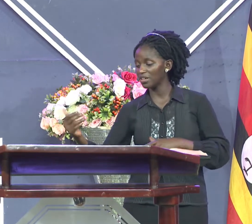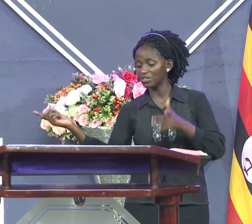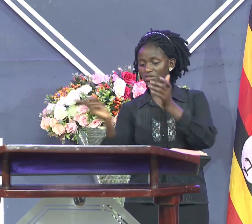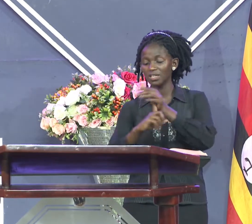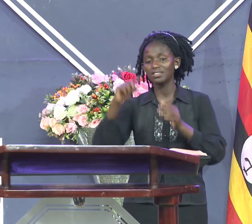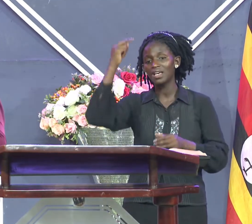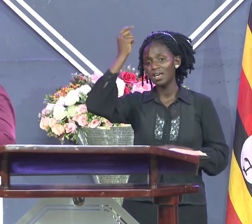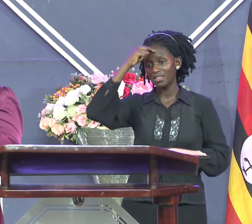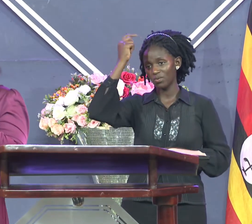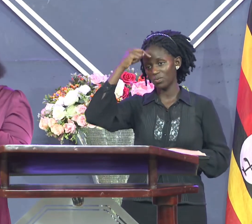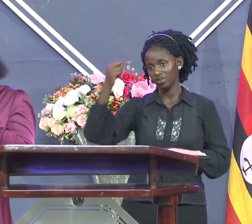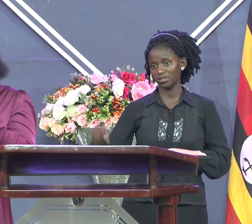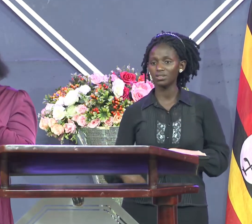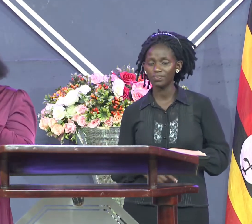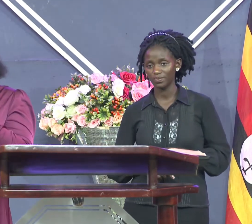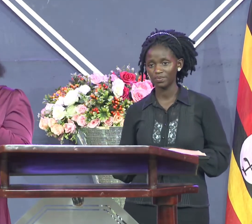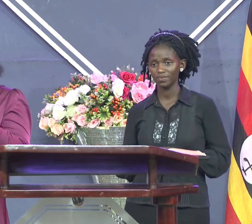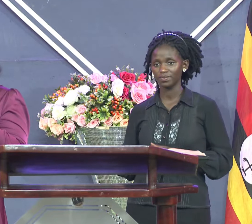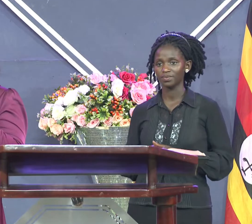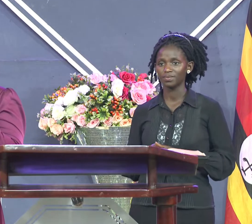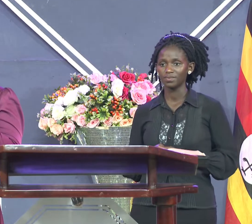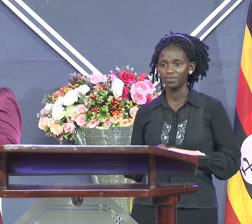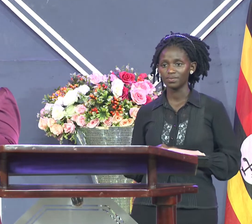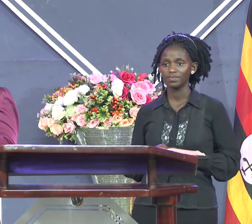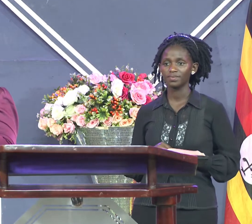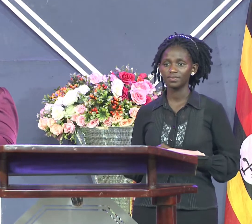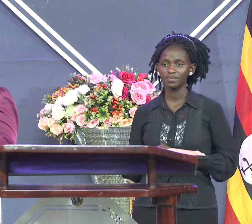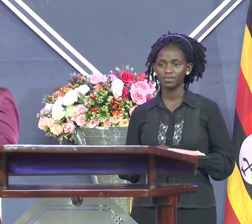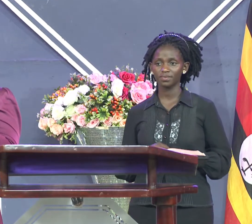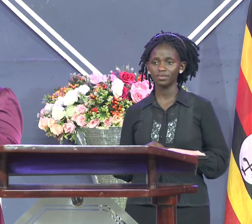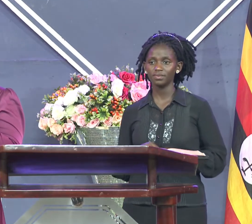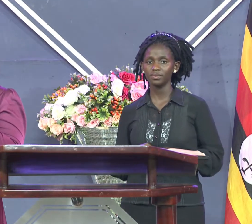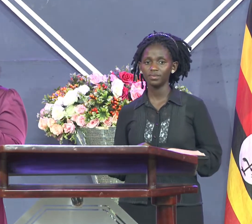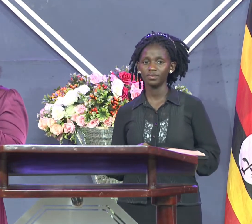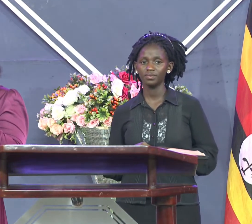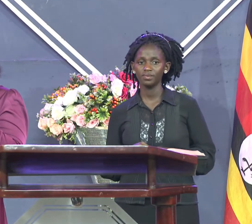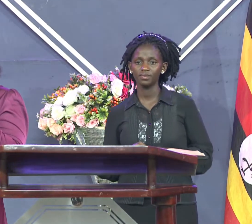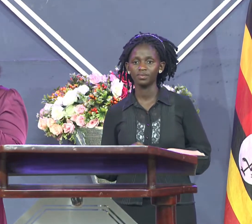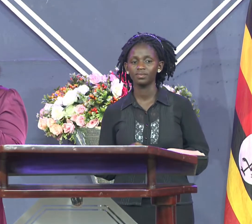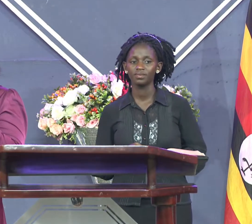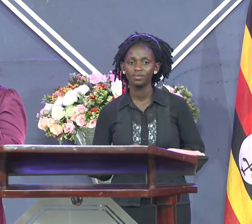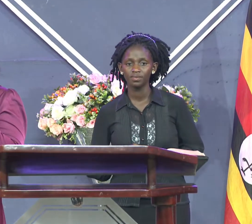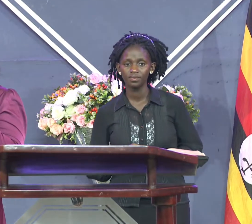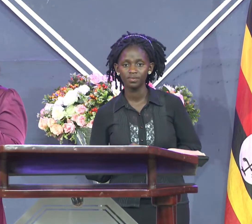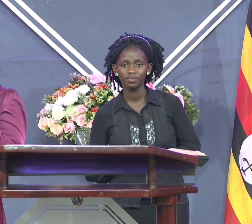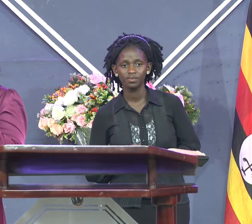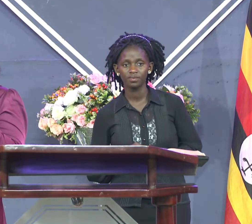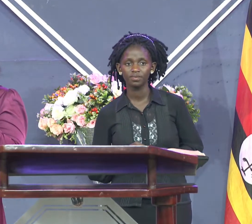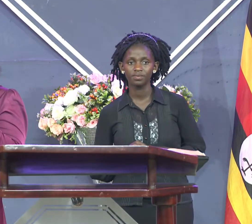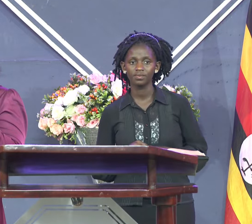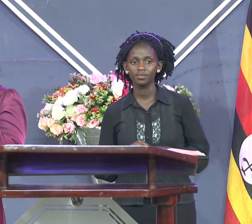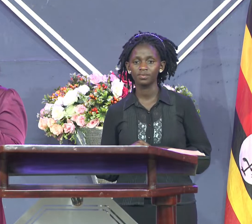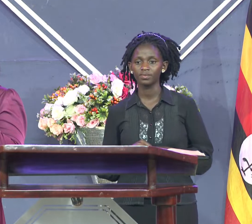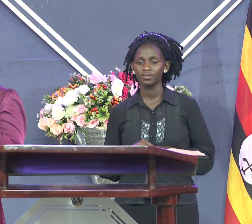have done everything possible to them to make sure that wisdom or understanding gets to